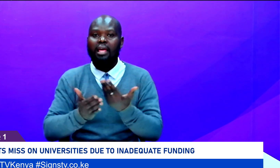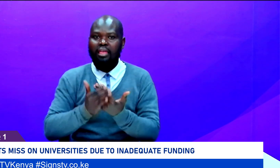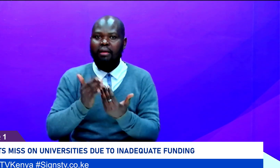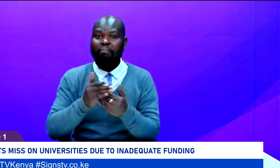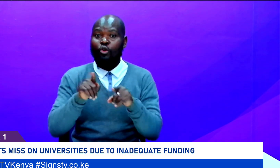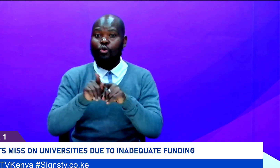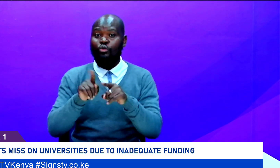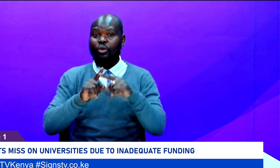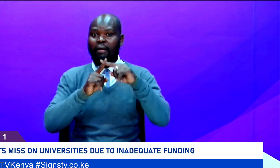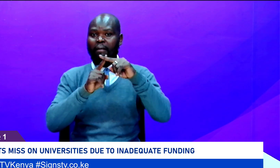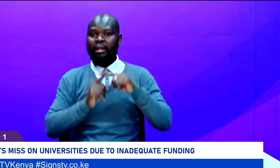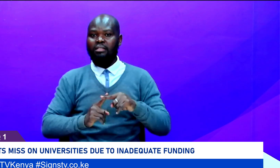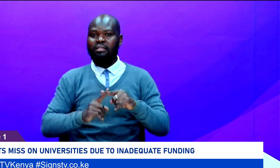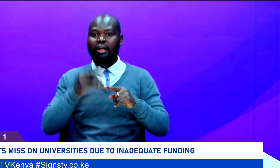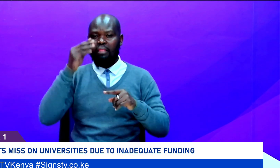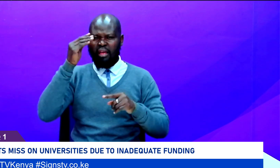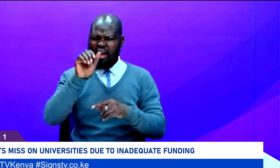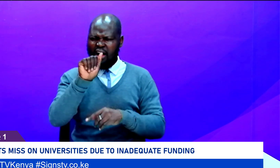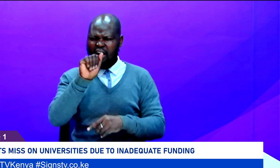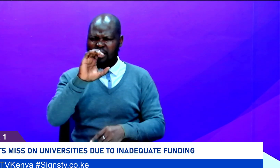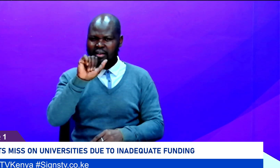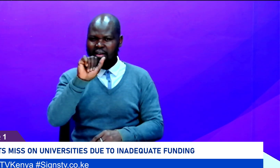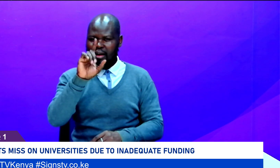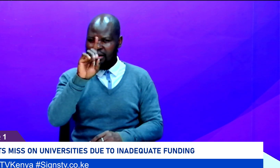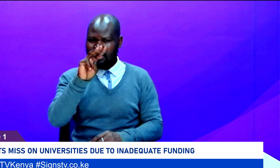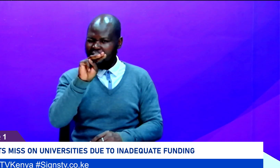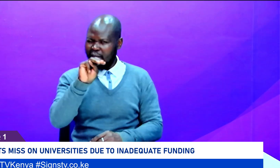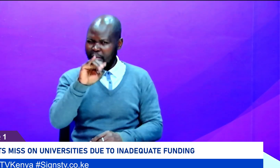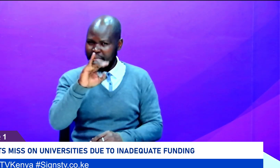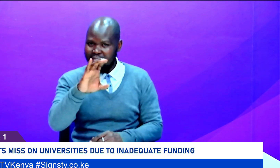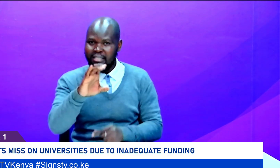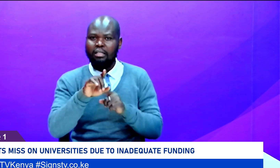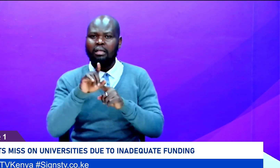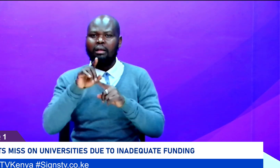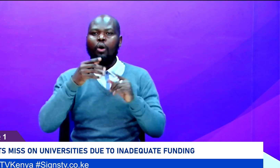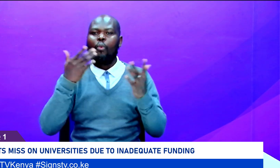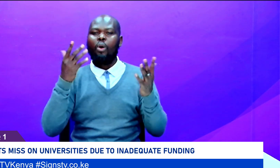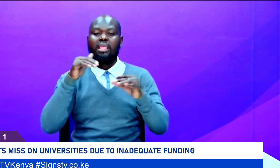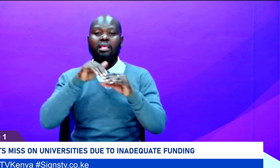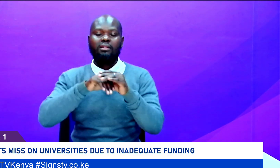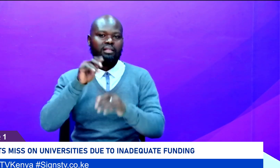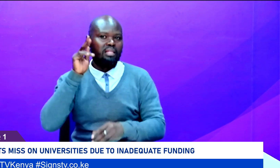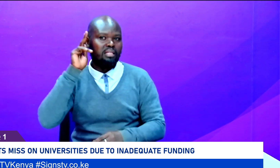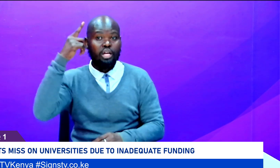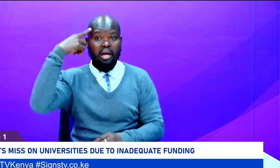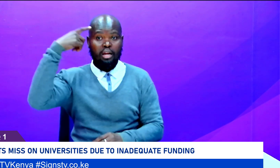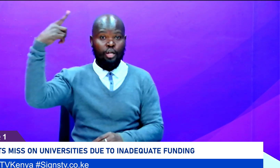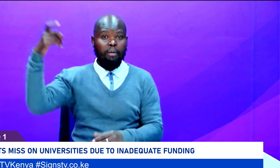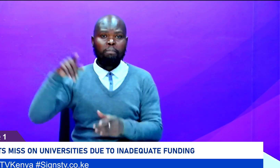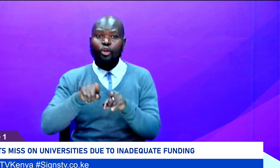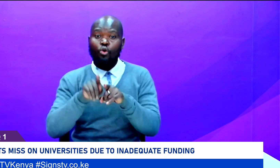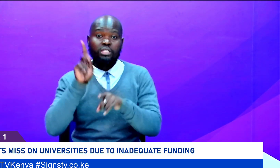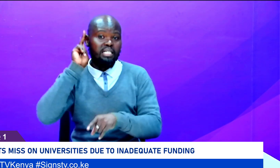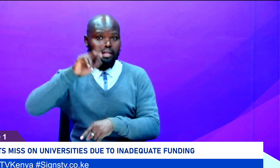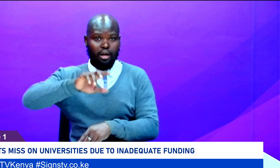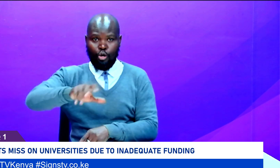threatens to derail their academic dreams. In Kisii County, a top-performing student who scored an A in